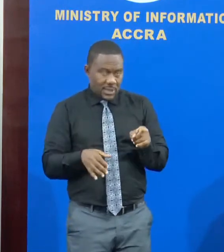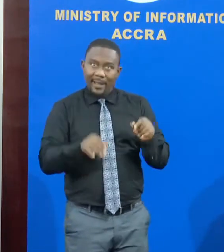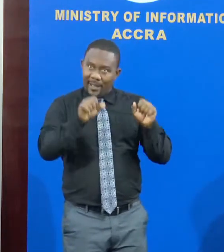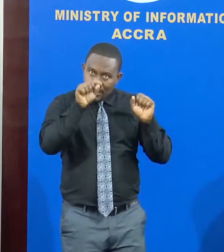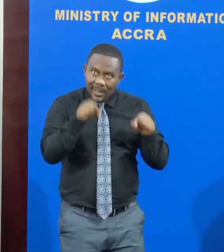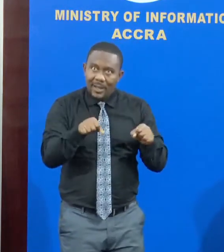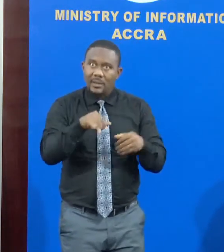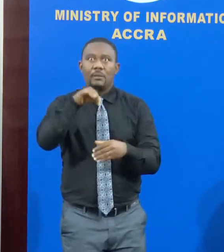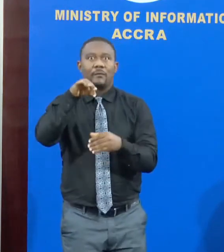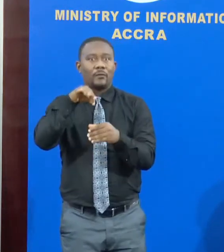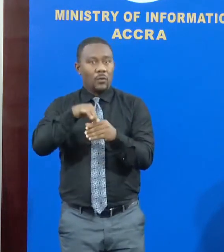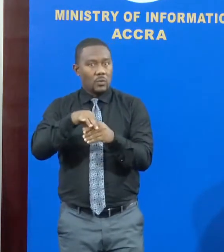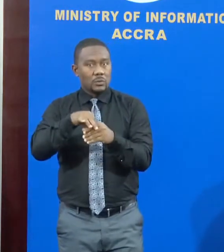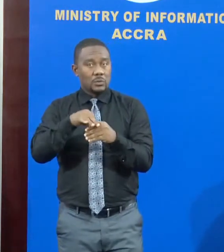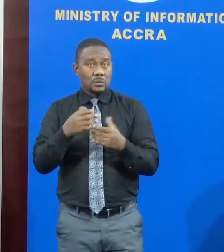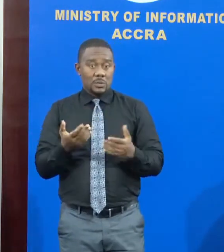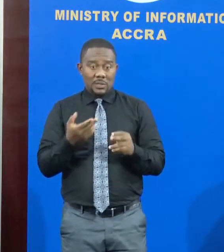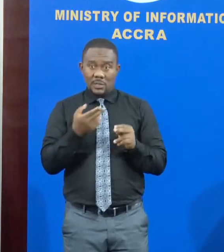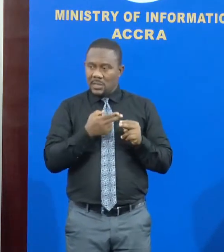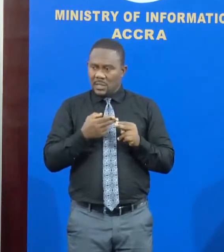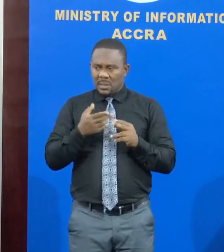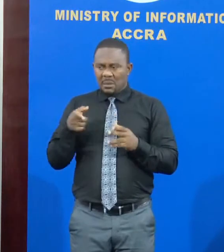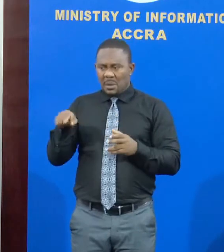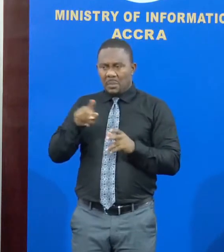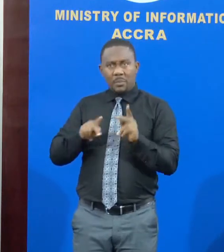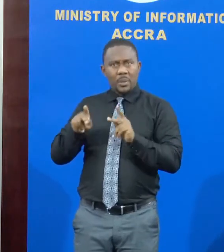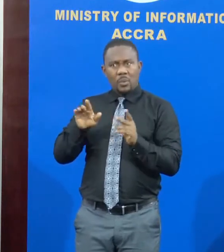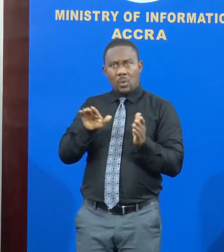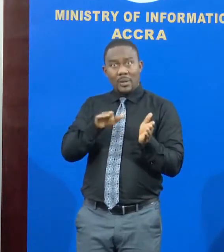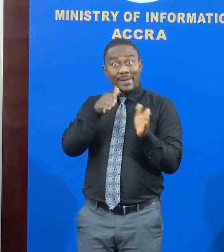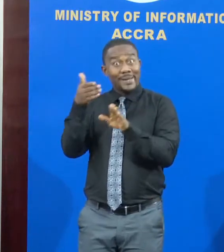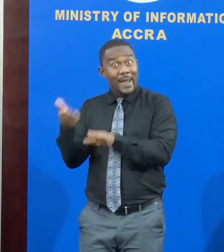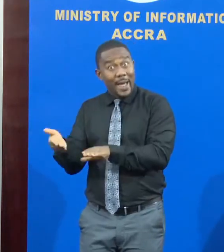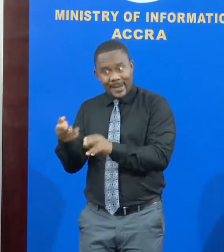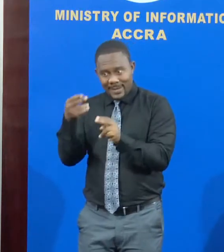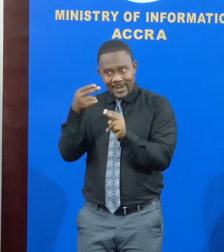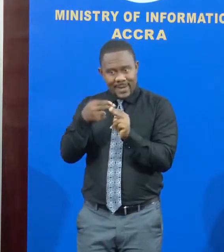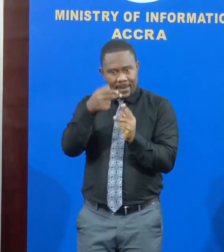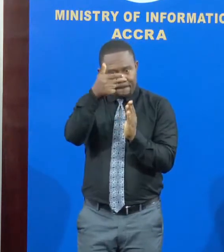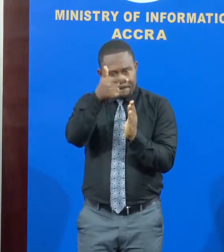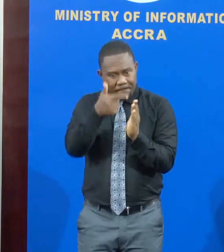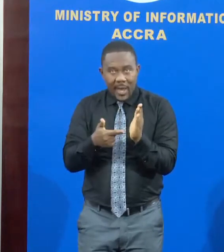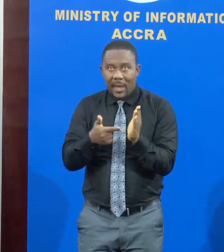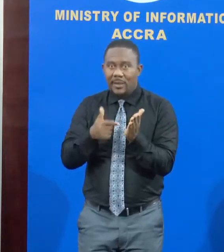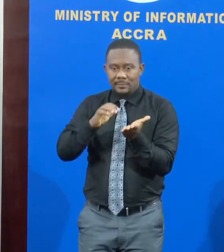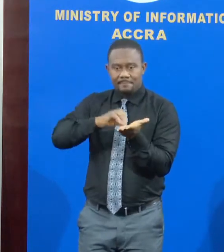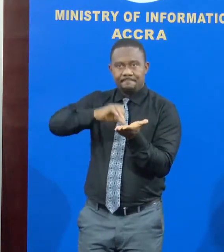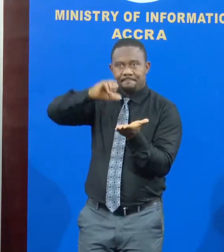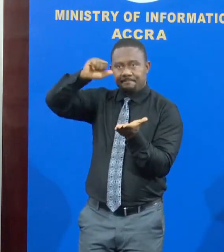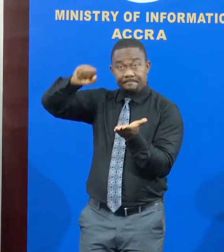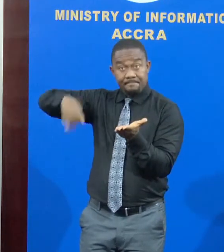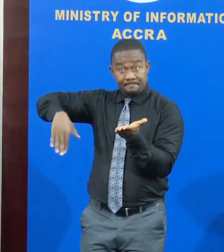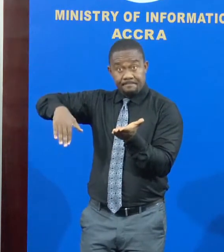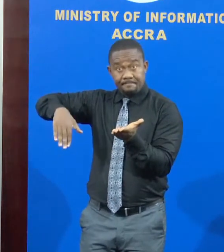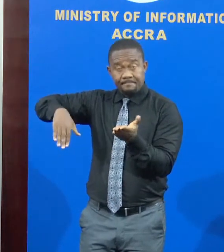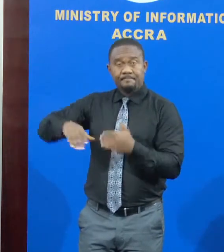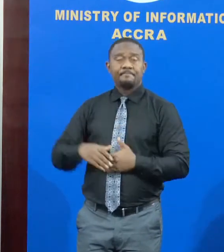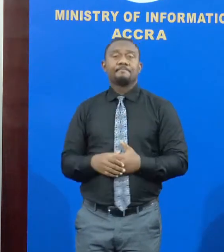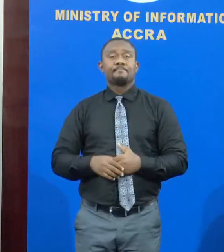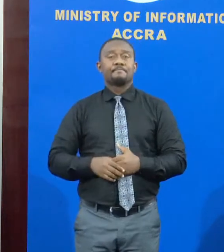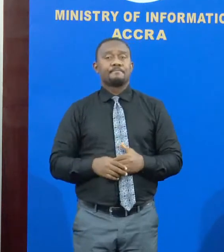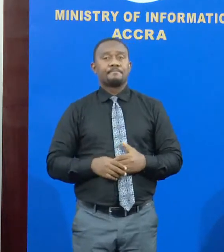to vote. The names of deceased persons can be easily removed from the national voter